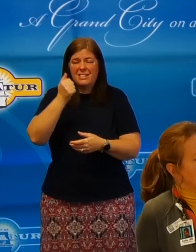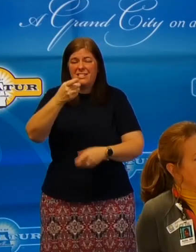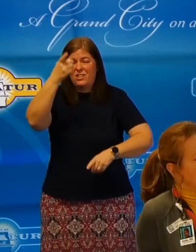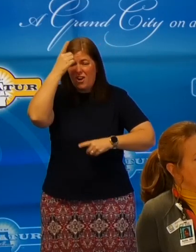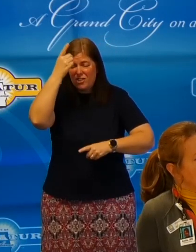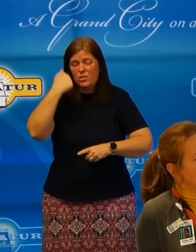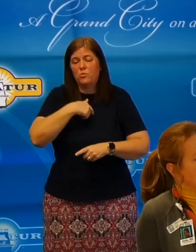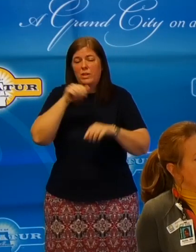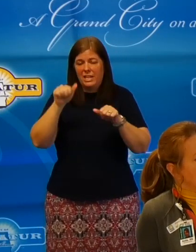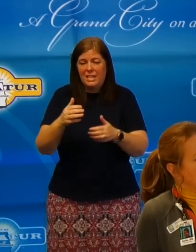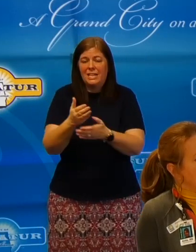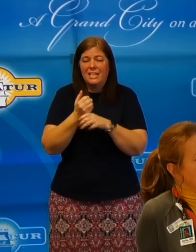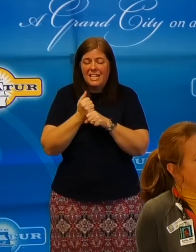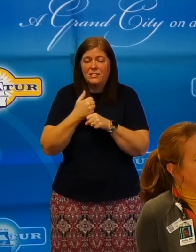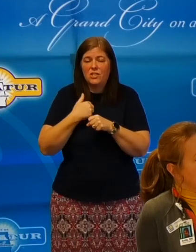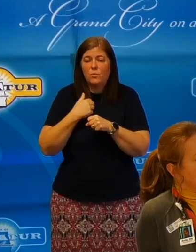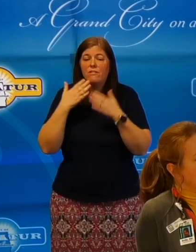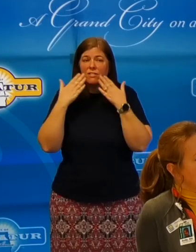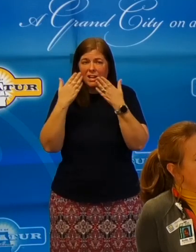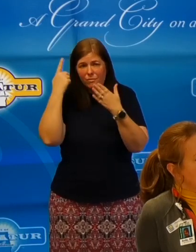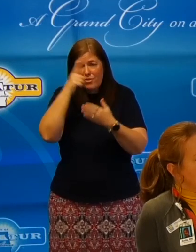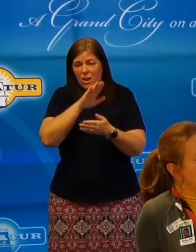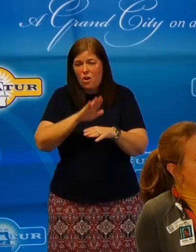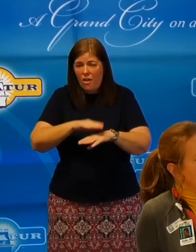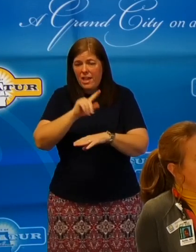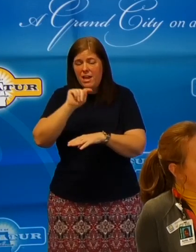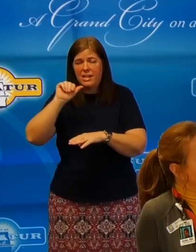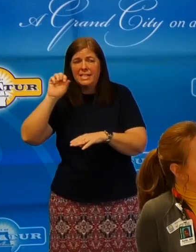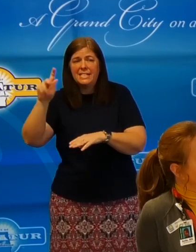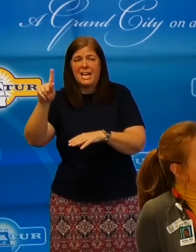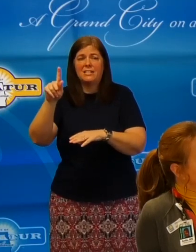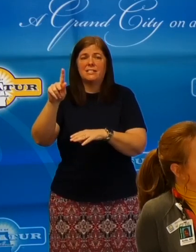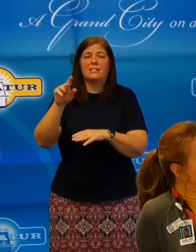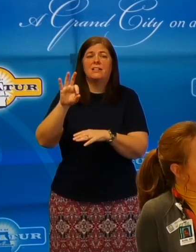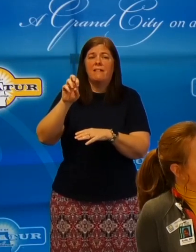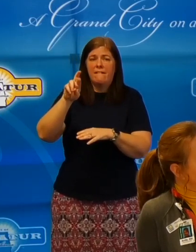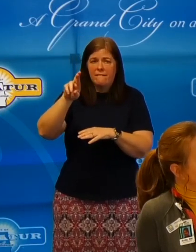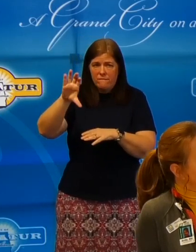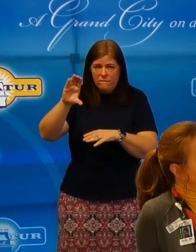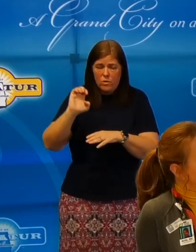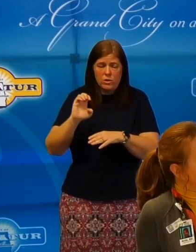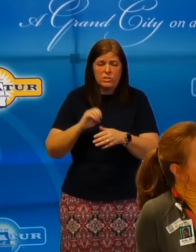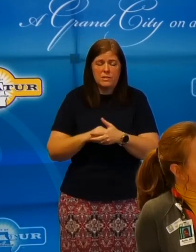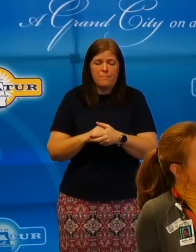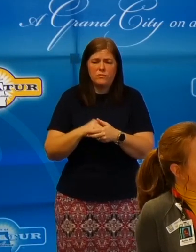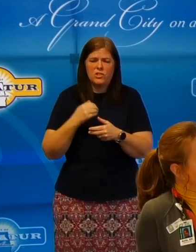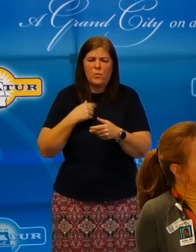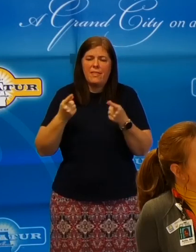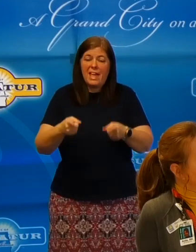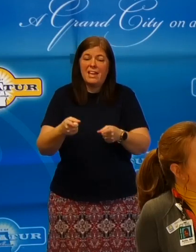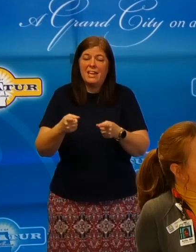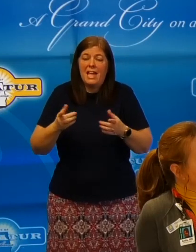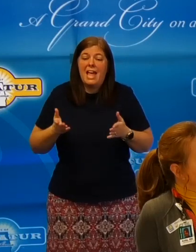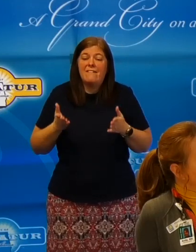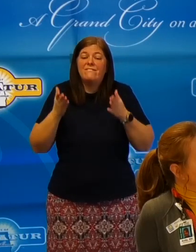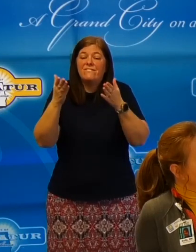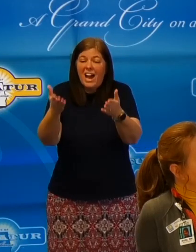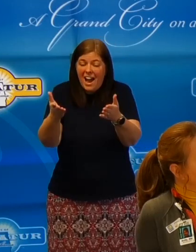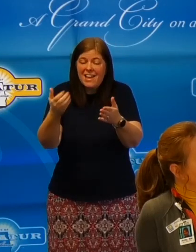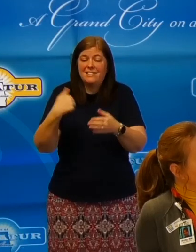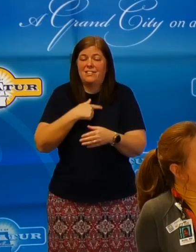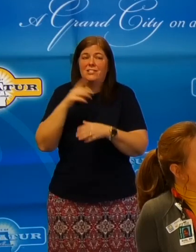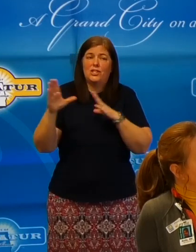on that task force. And when they advise us to do things, I think it's very important that we do that. I